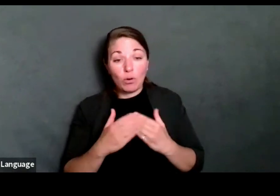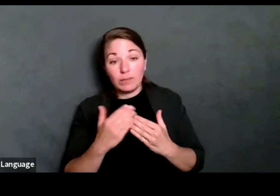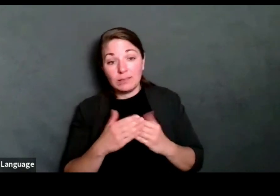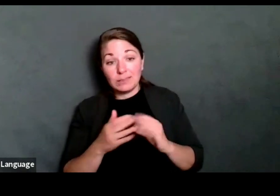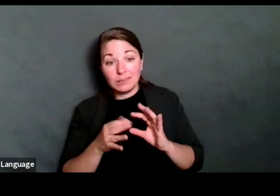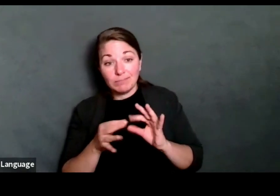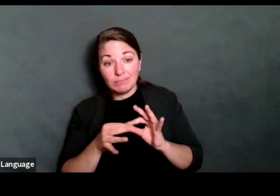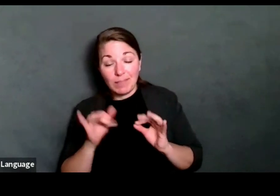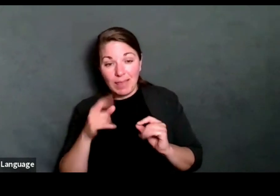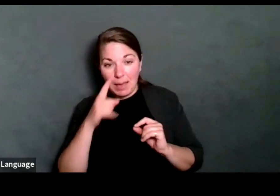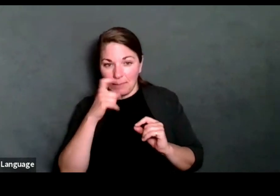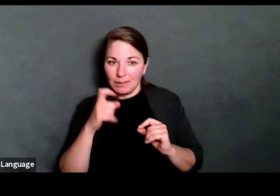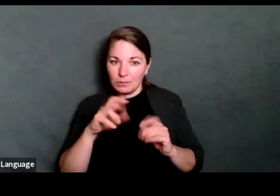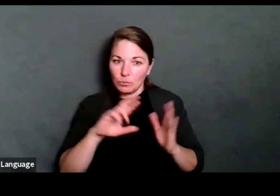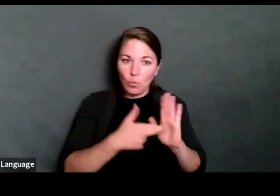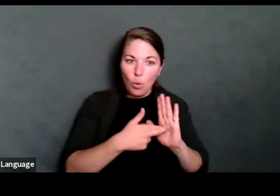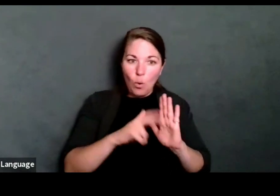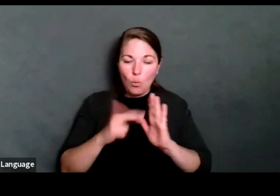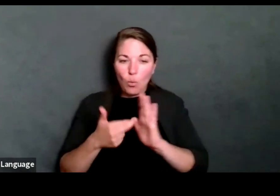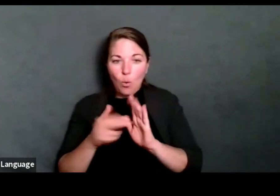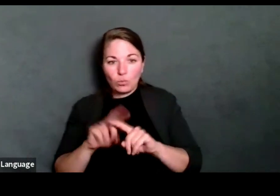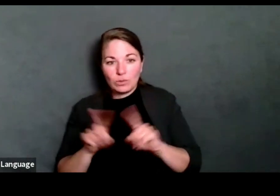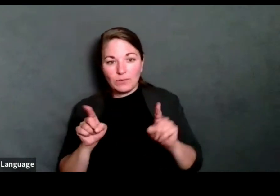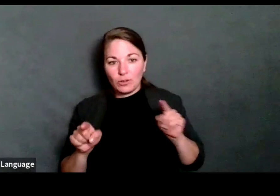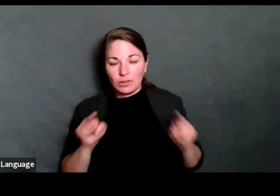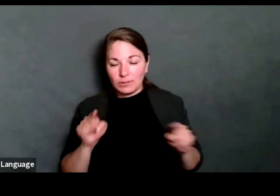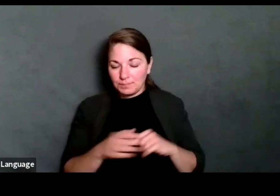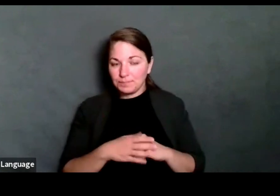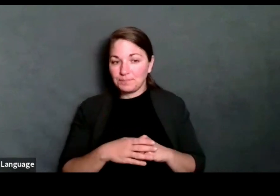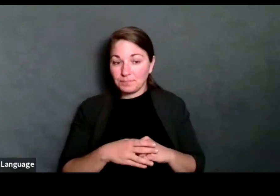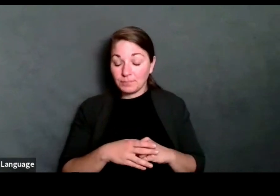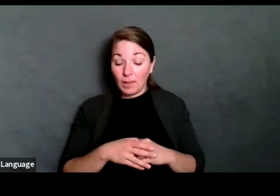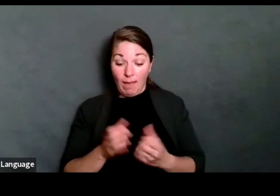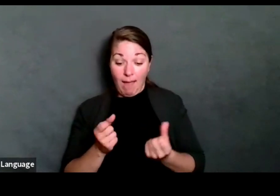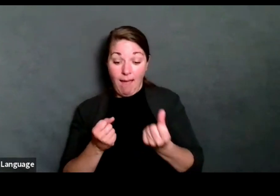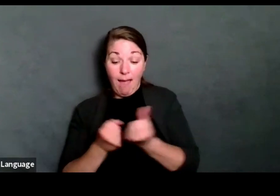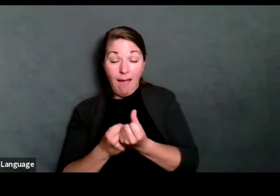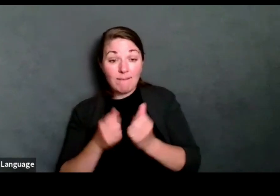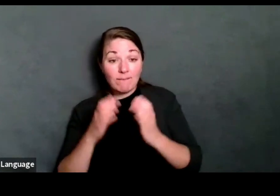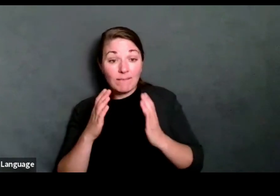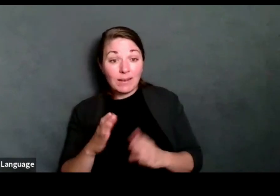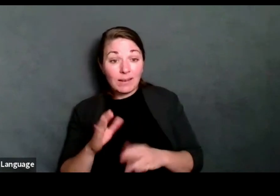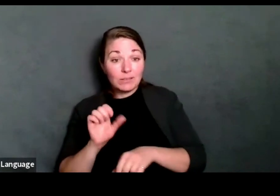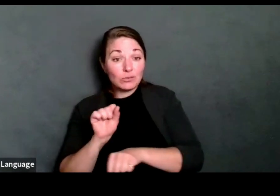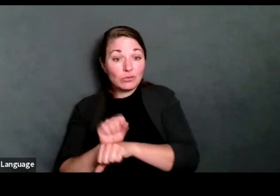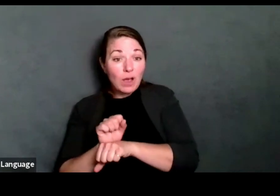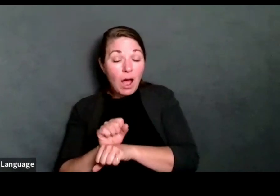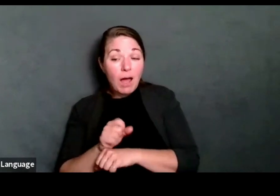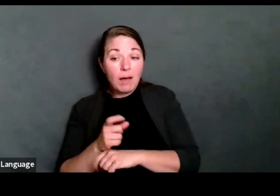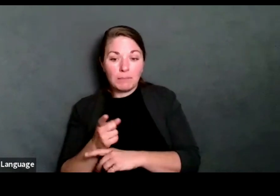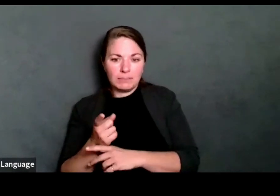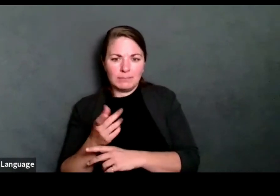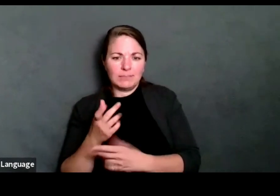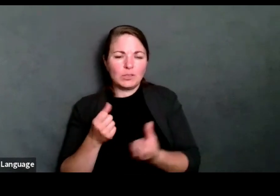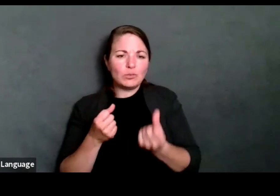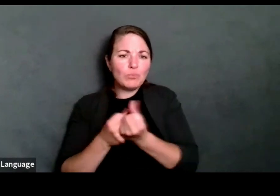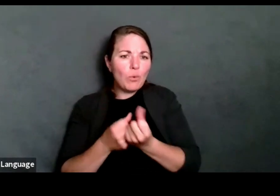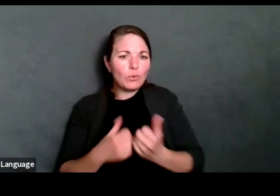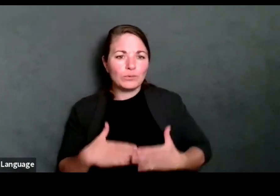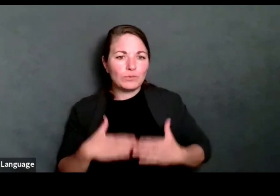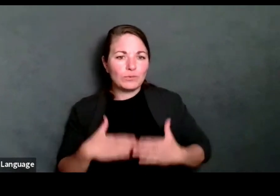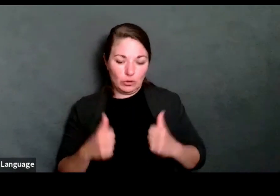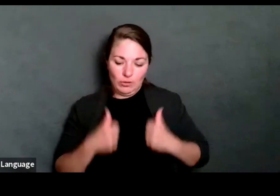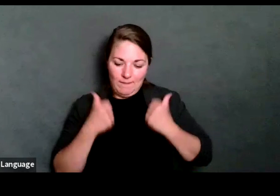you because of our different roles. My job as an advocate, anybody's job as an advocate, is to be there to support the